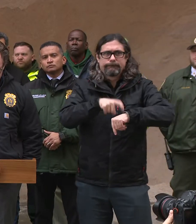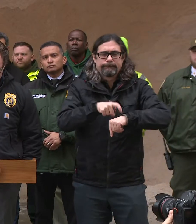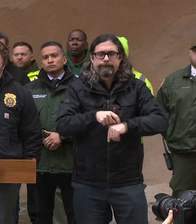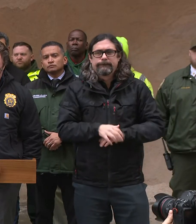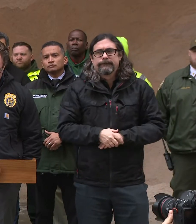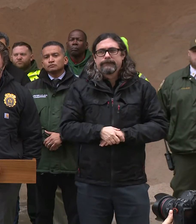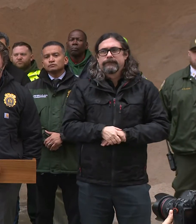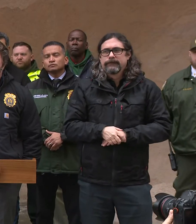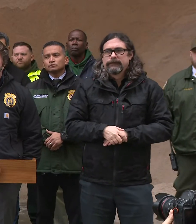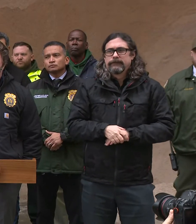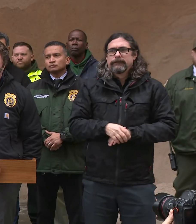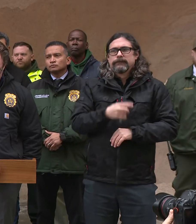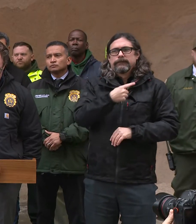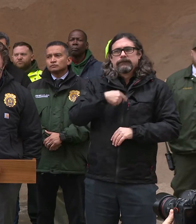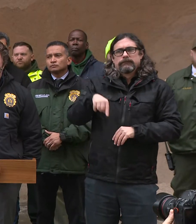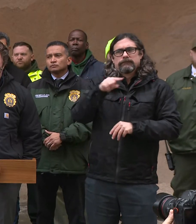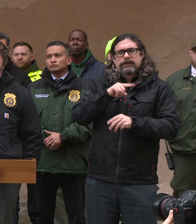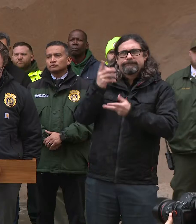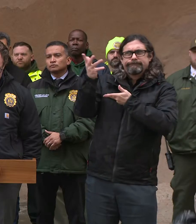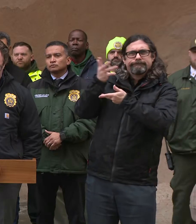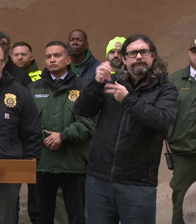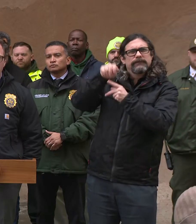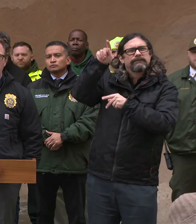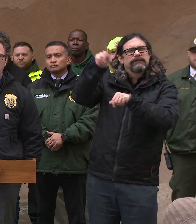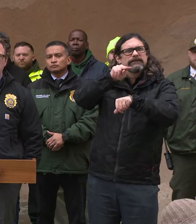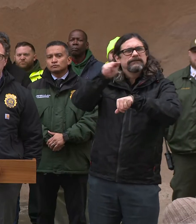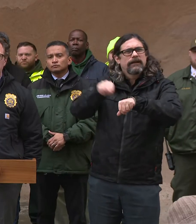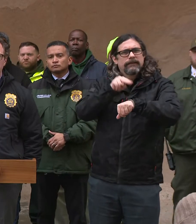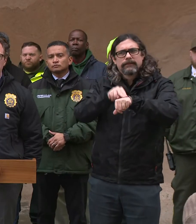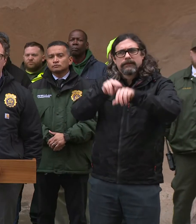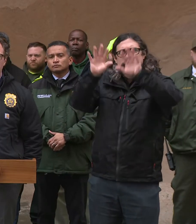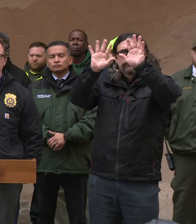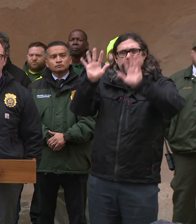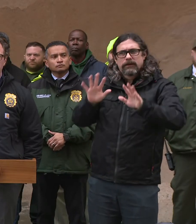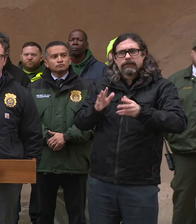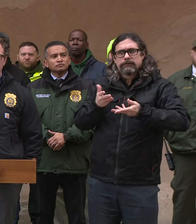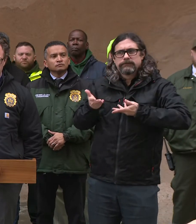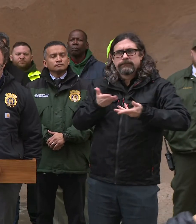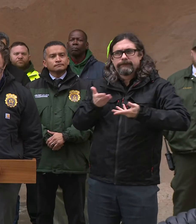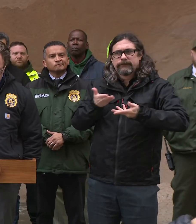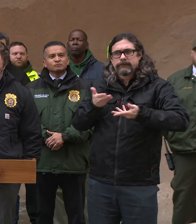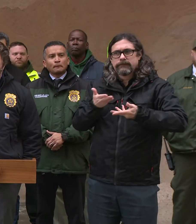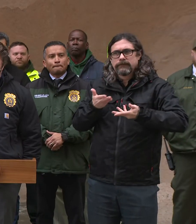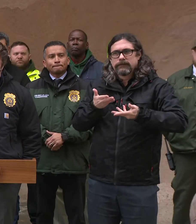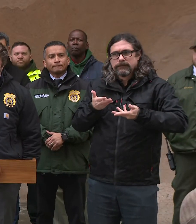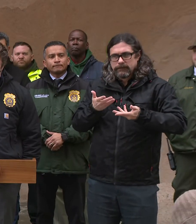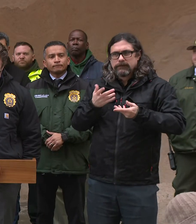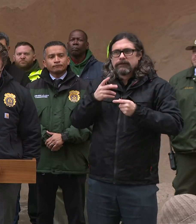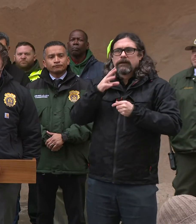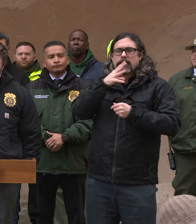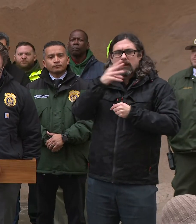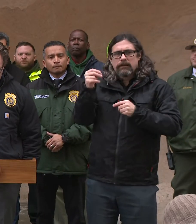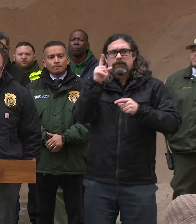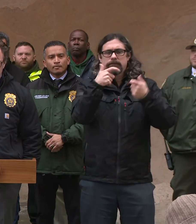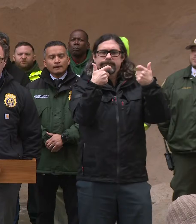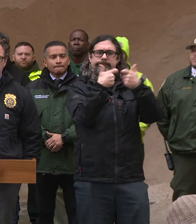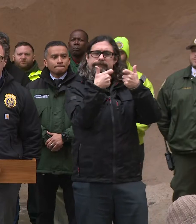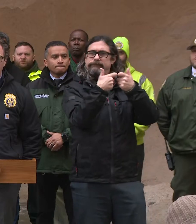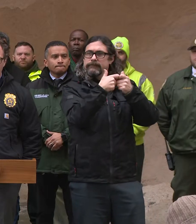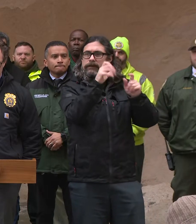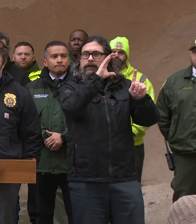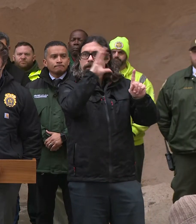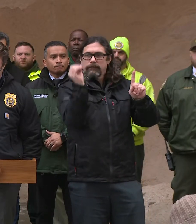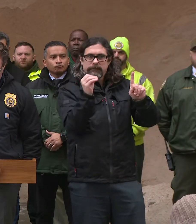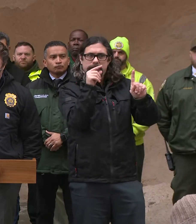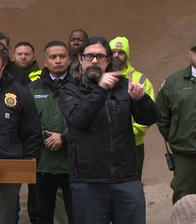city agencies and utility companies to ensure a comprehensive response to this winter storm. We have enhanced staffing